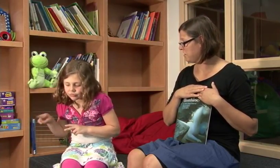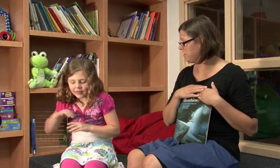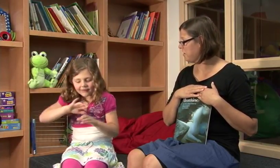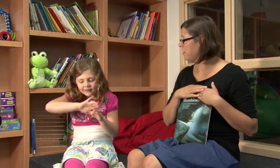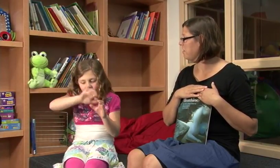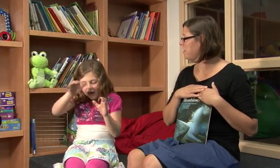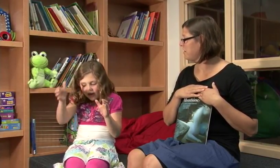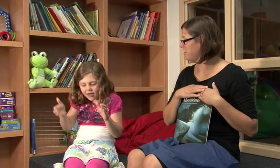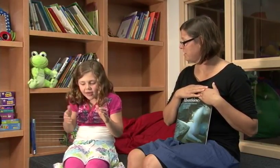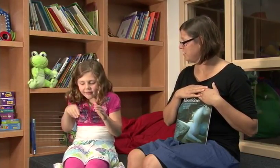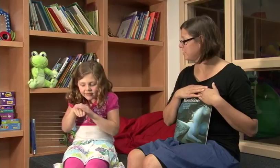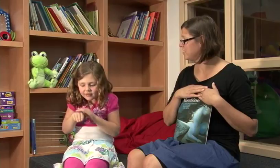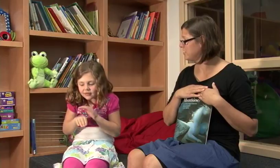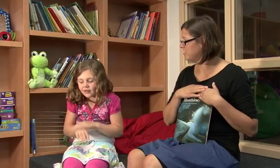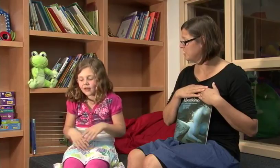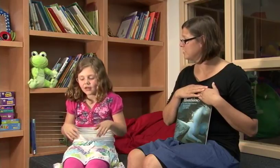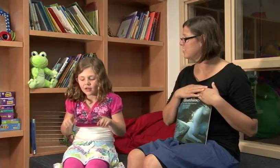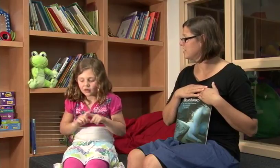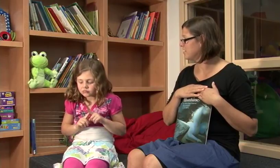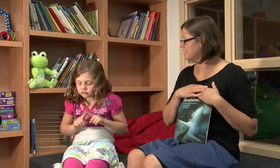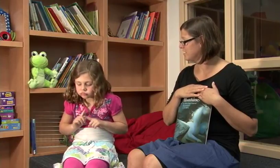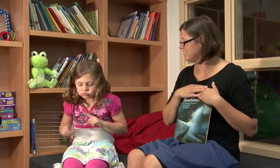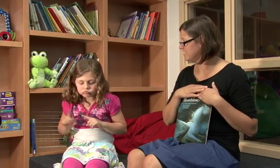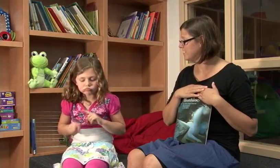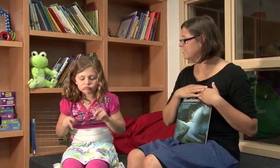And they fly around. They see a cave.